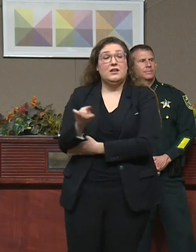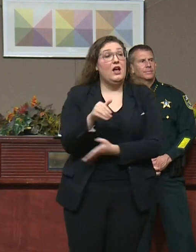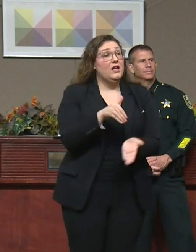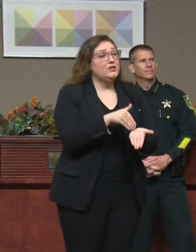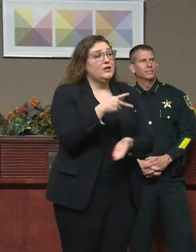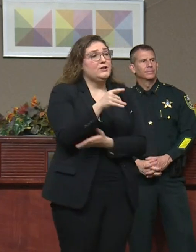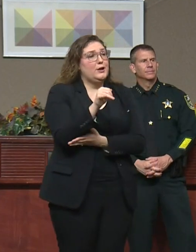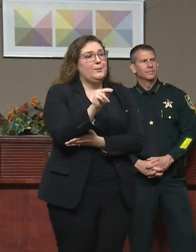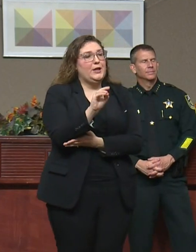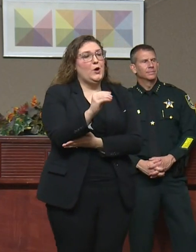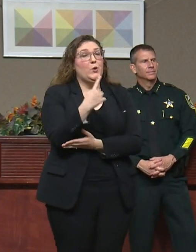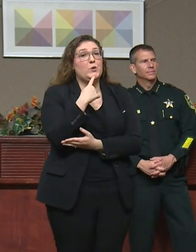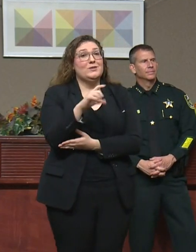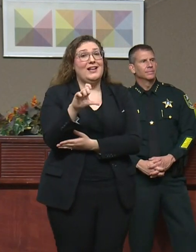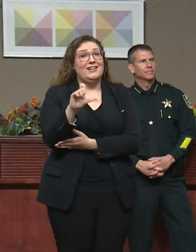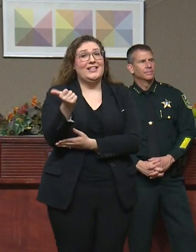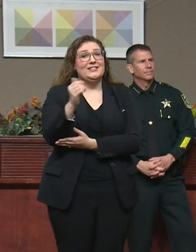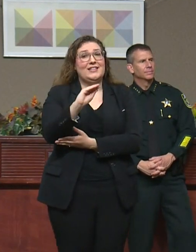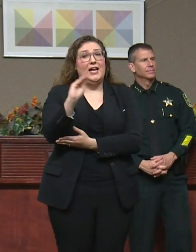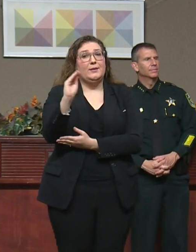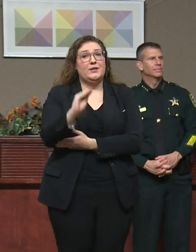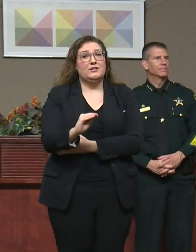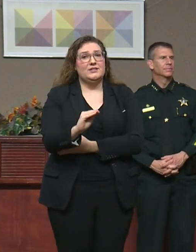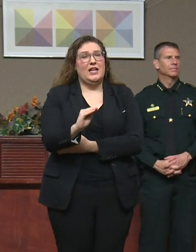that 10% of the